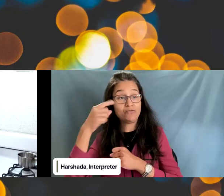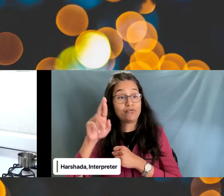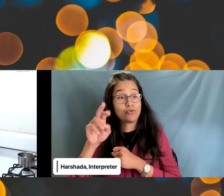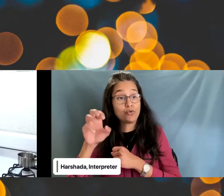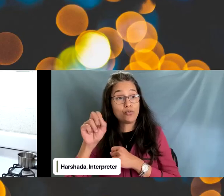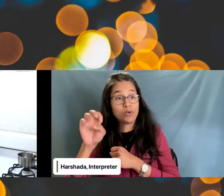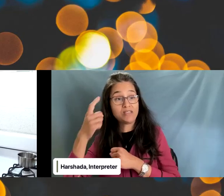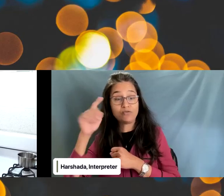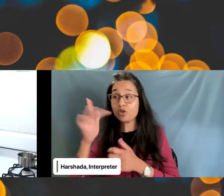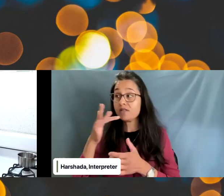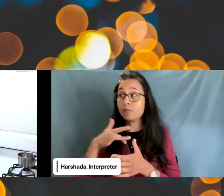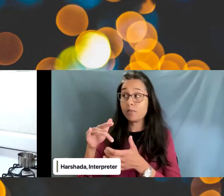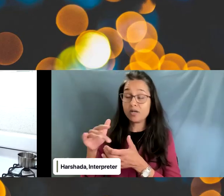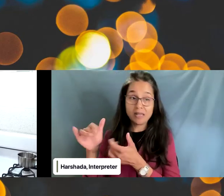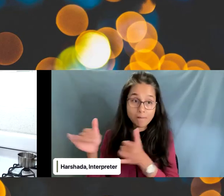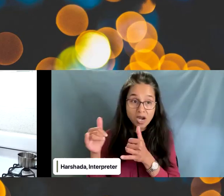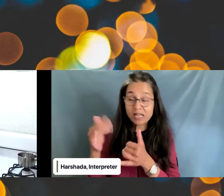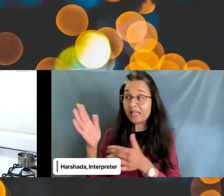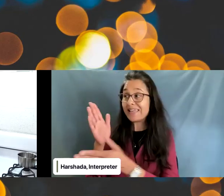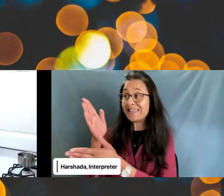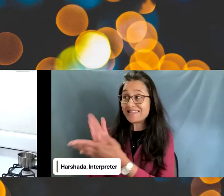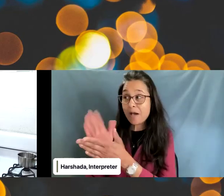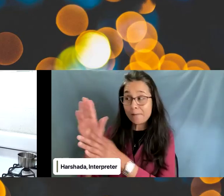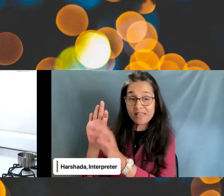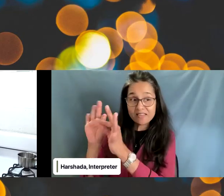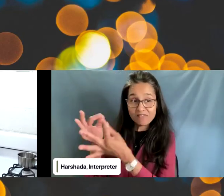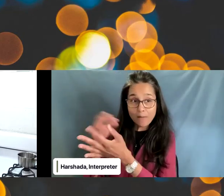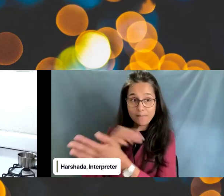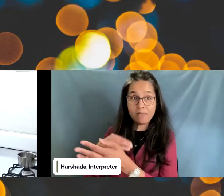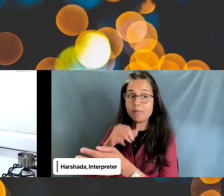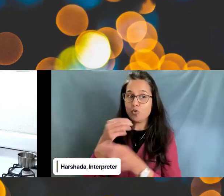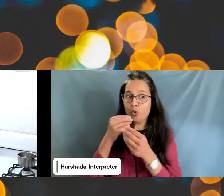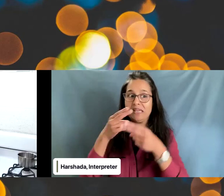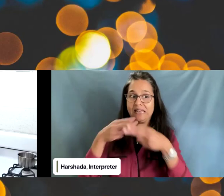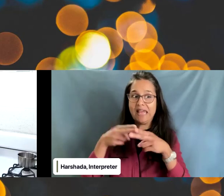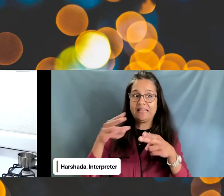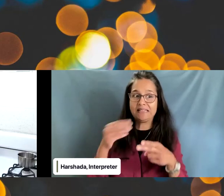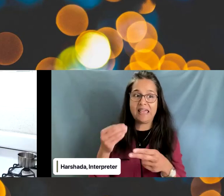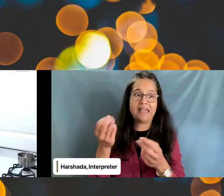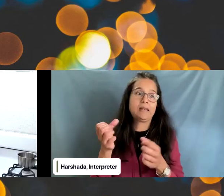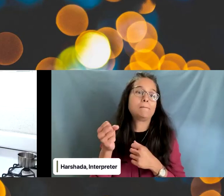his family members do not eat eggs and dairy. So this is a nice challenge for me to